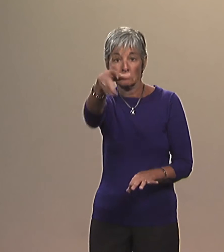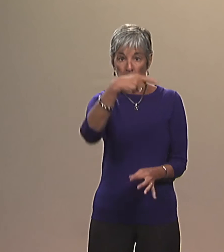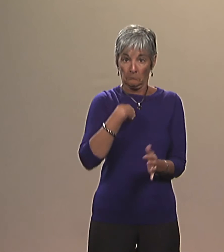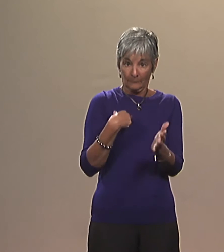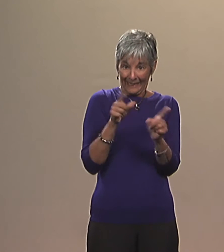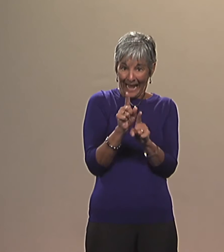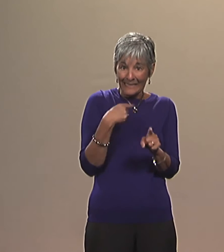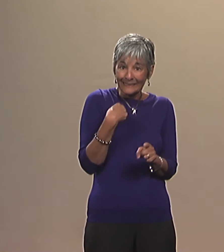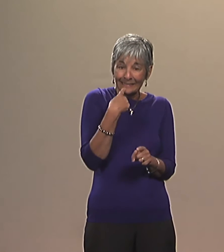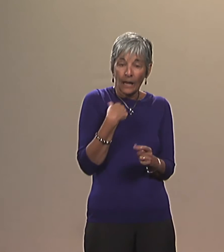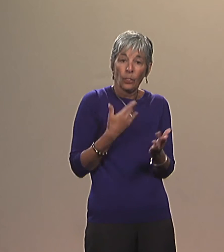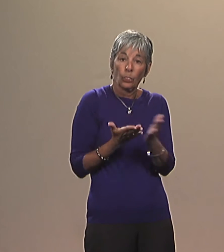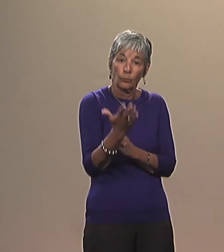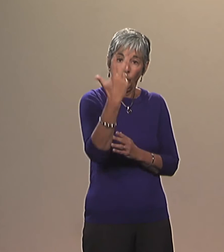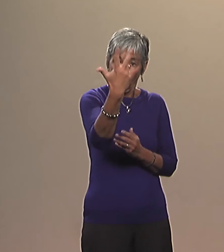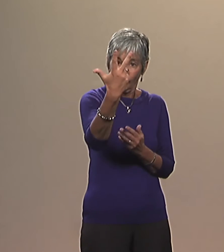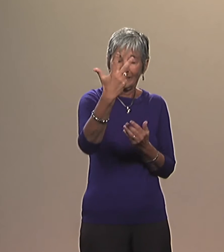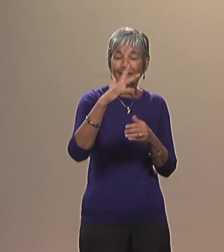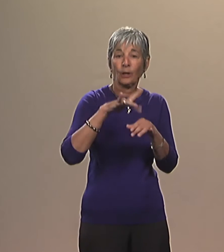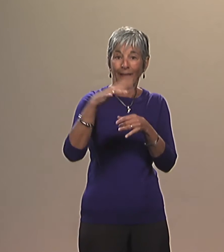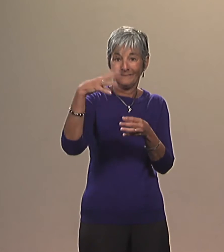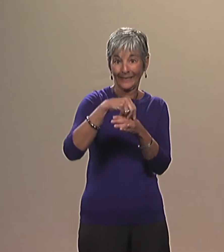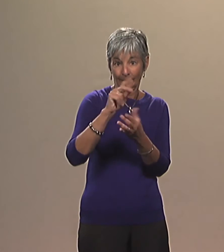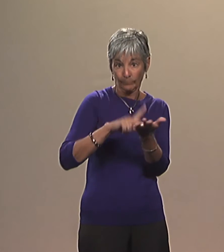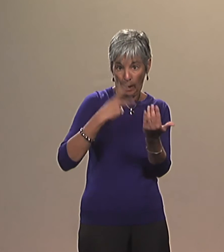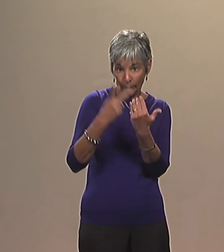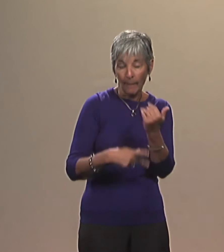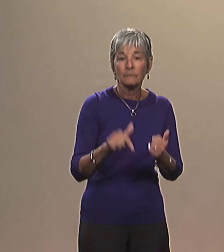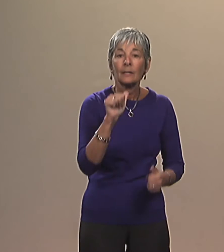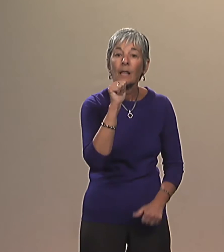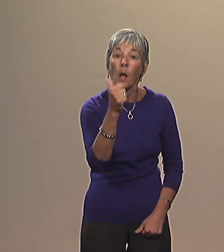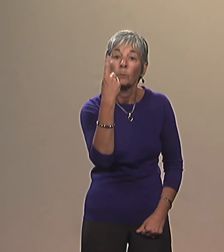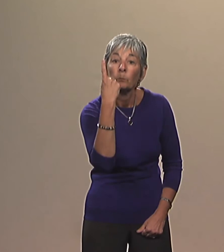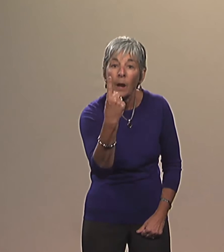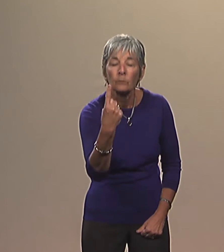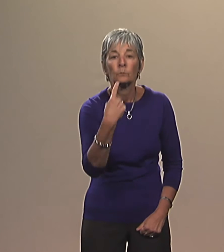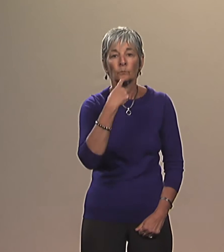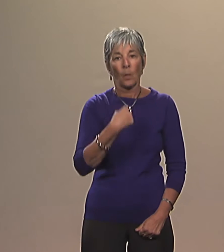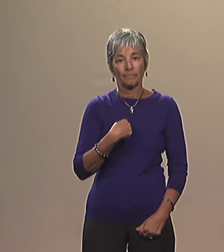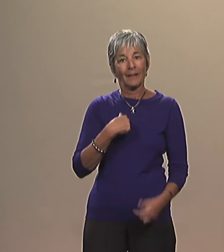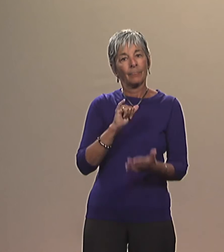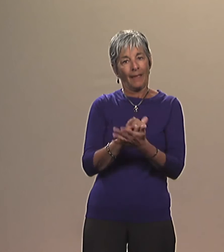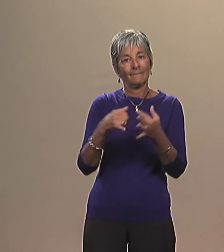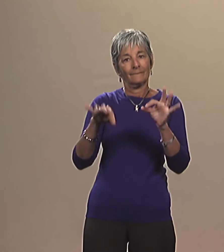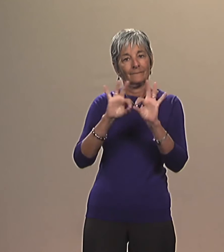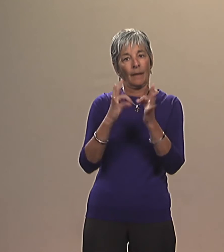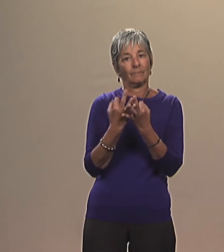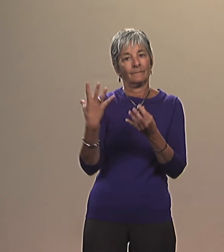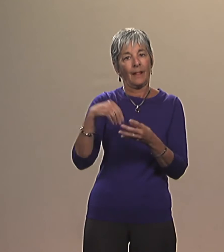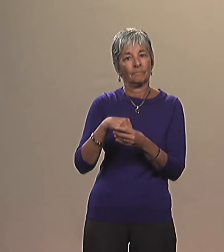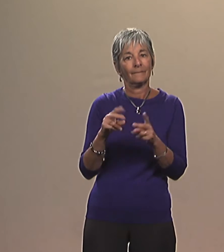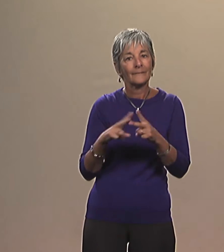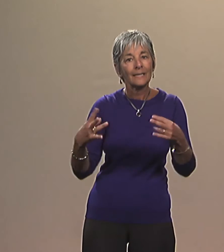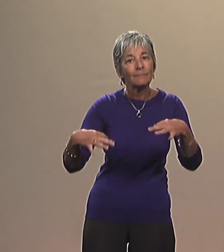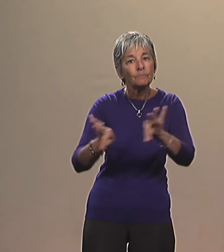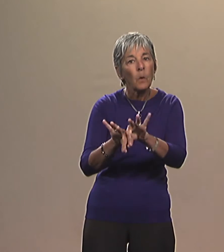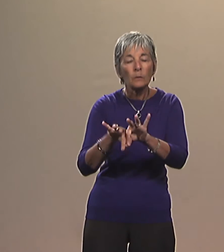Like I mentioned previously, I went through 3 early intervention programs, but not one of them actually told me that family involvement was